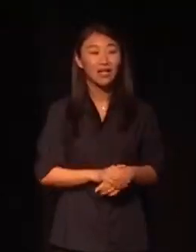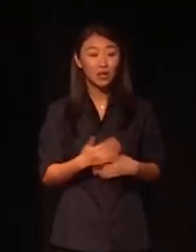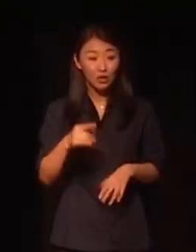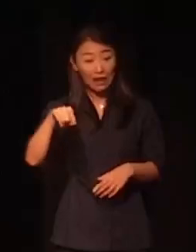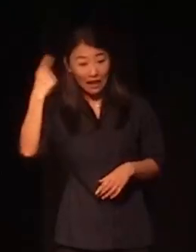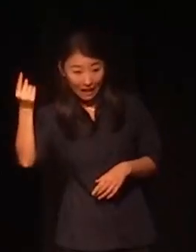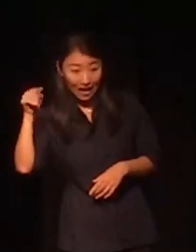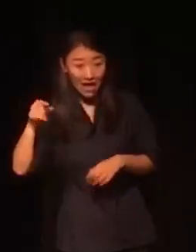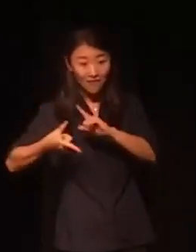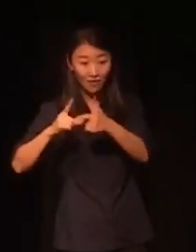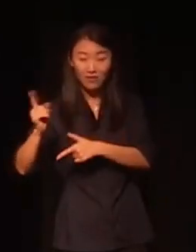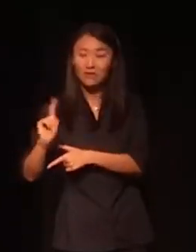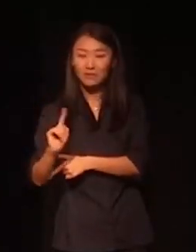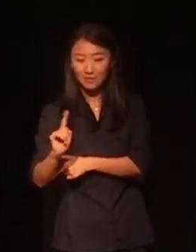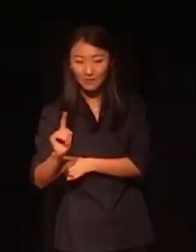cooking would be deep